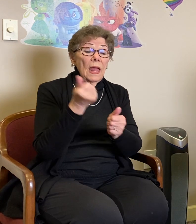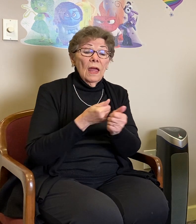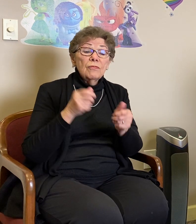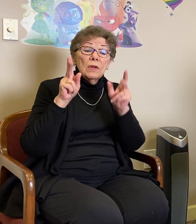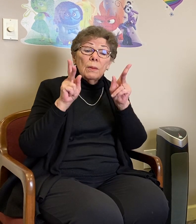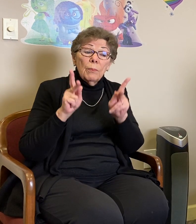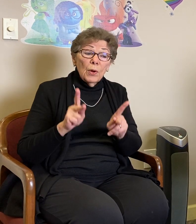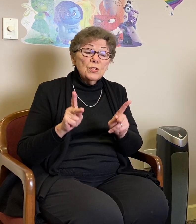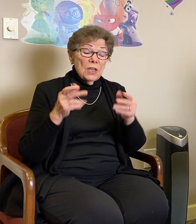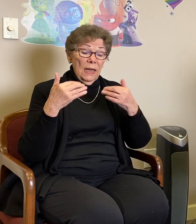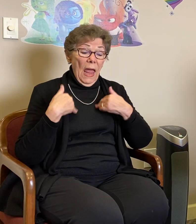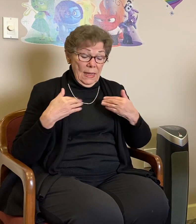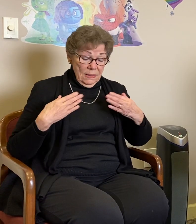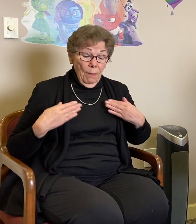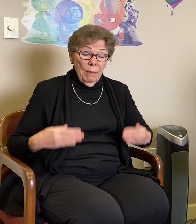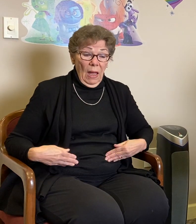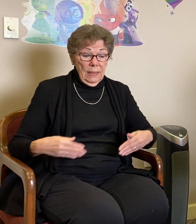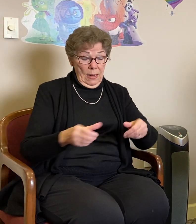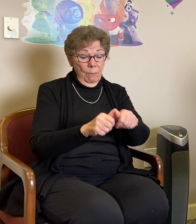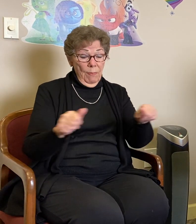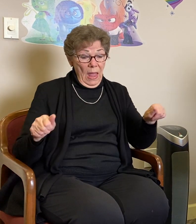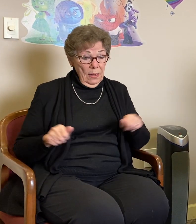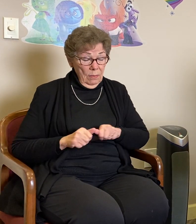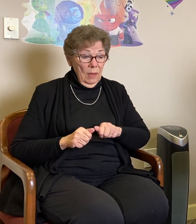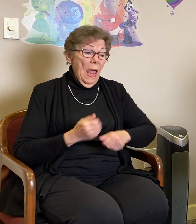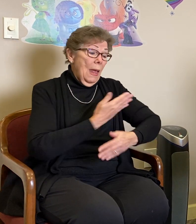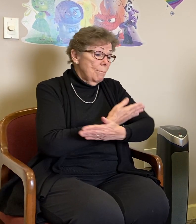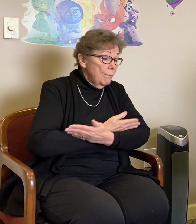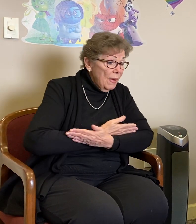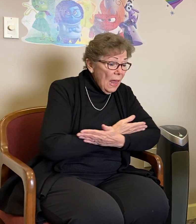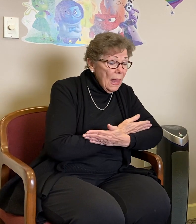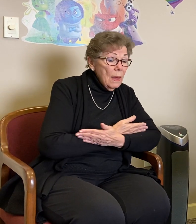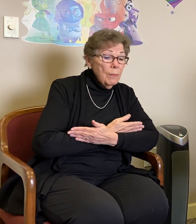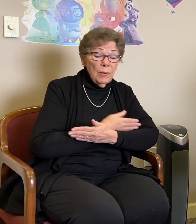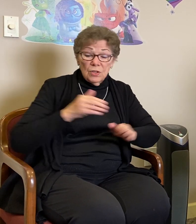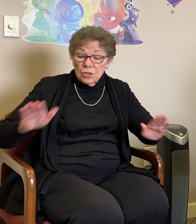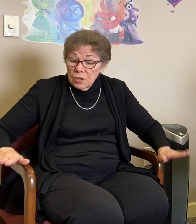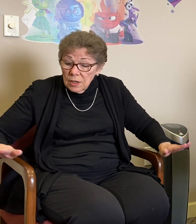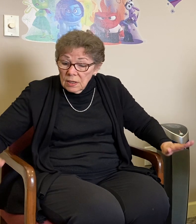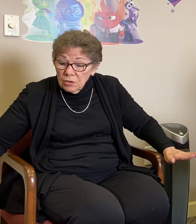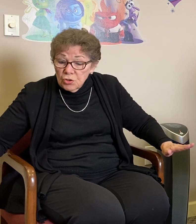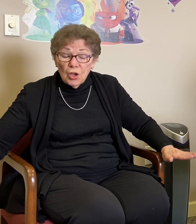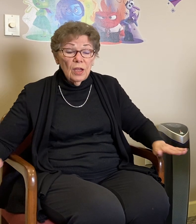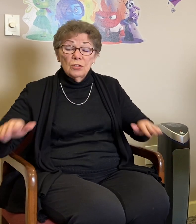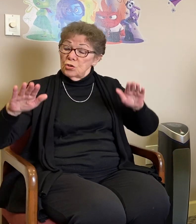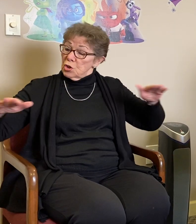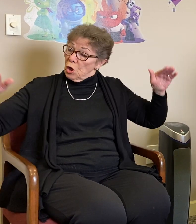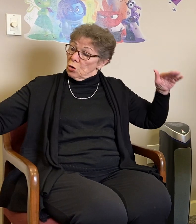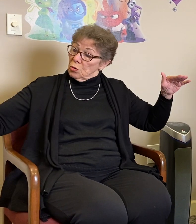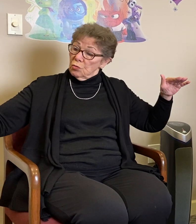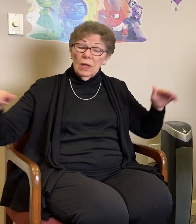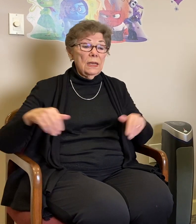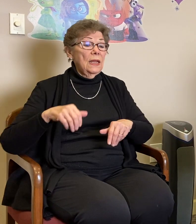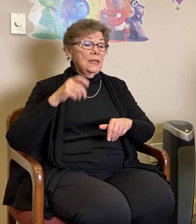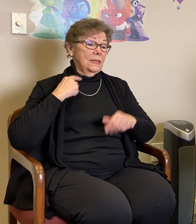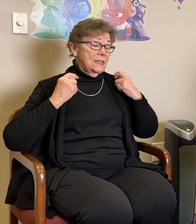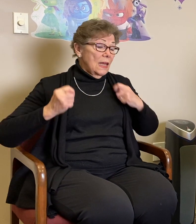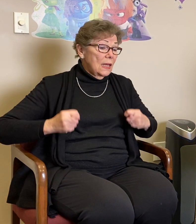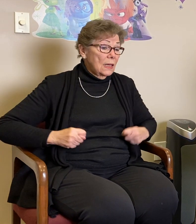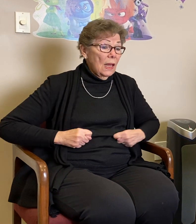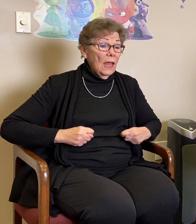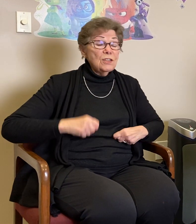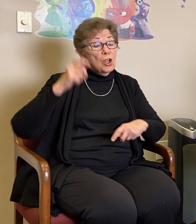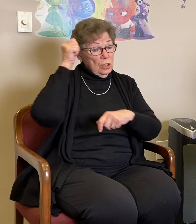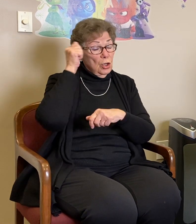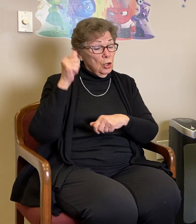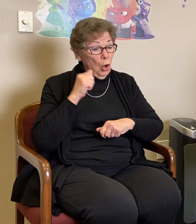Everyone has a body boundary. Babies, toddlers, children, teenagers,